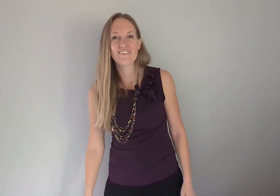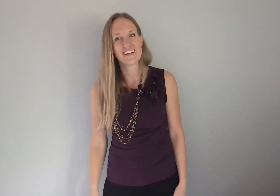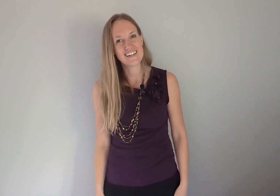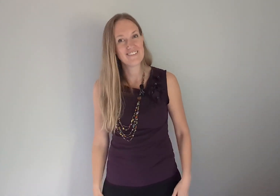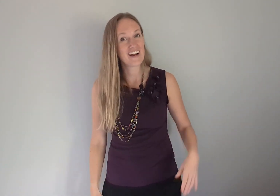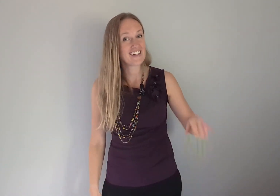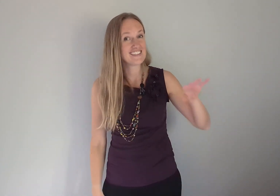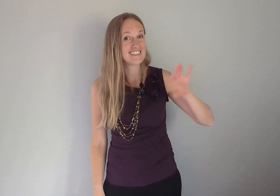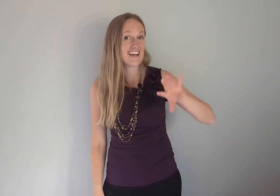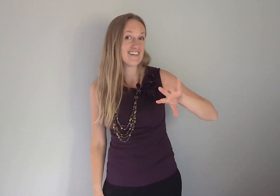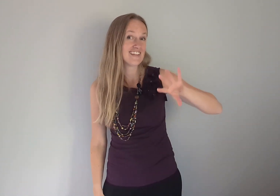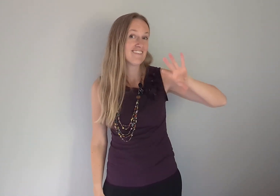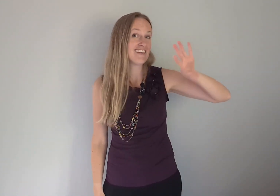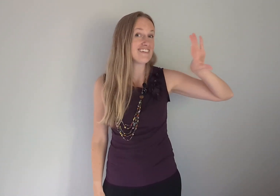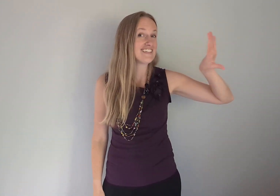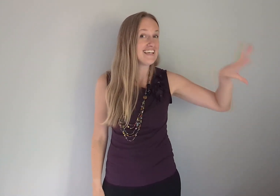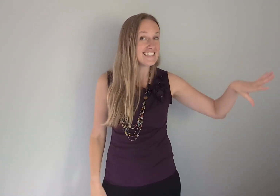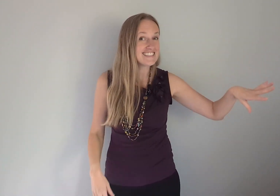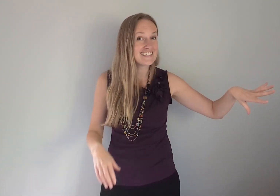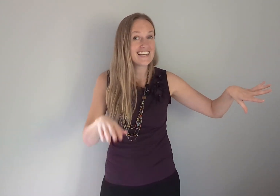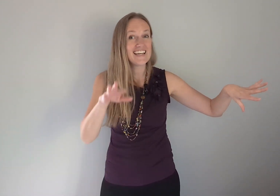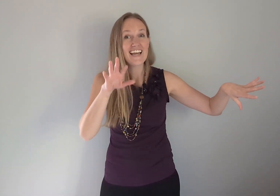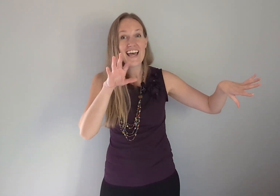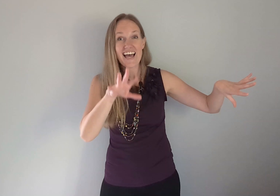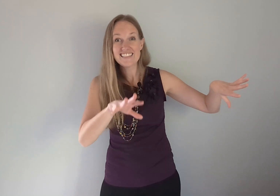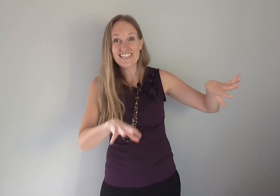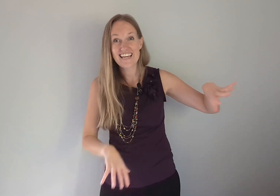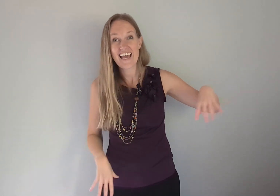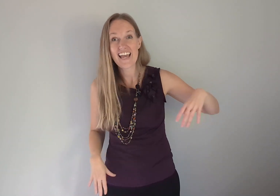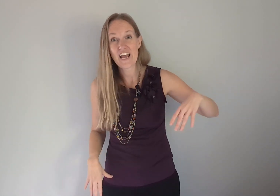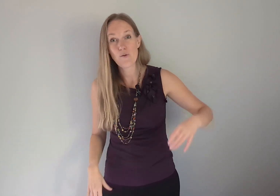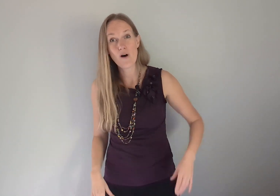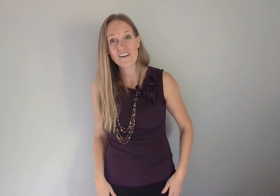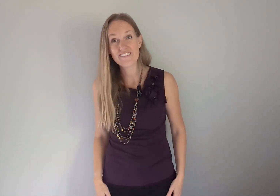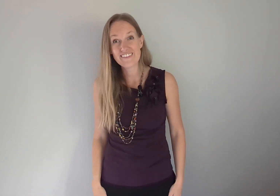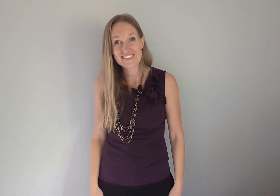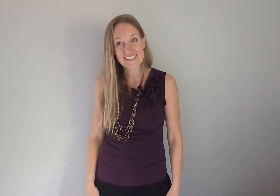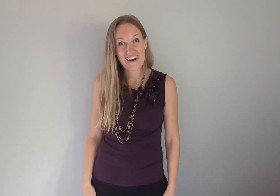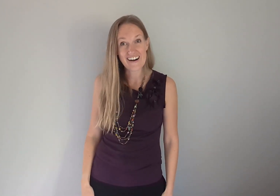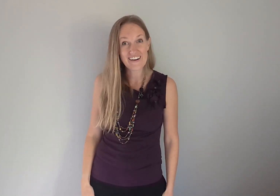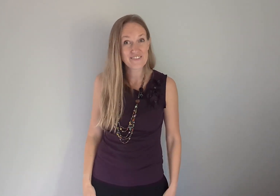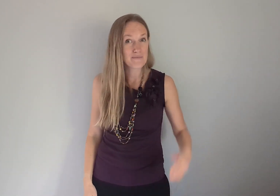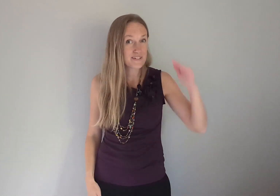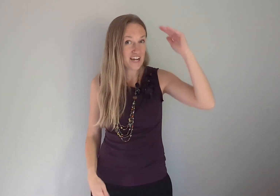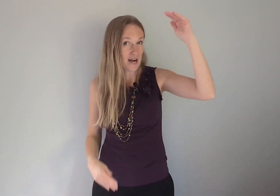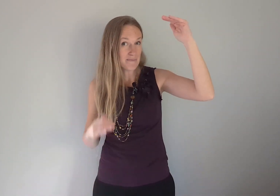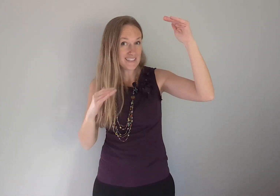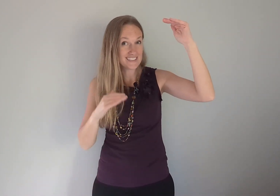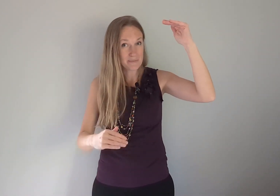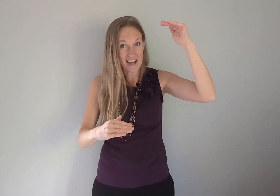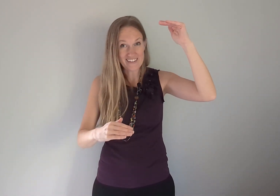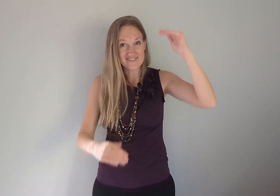we're going to practice everything we learned yesterday and today and walk through the song from top to bottom.